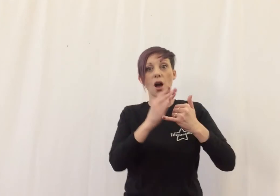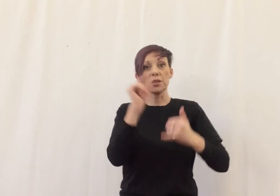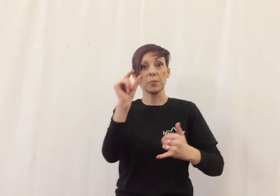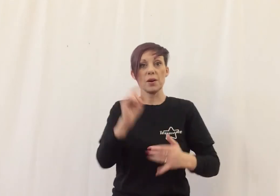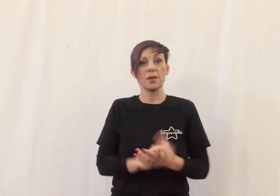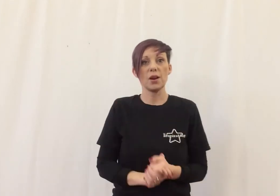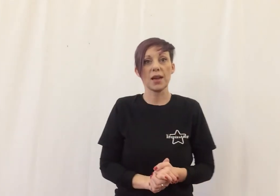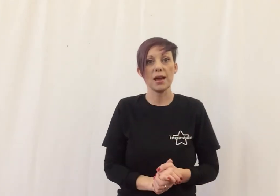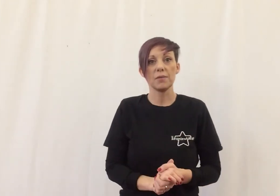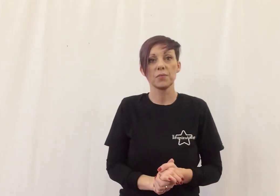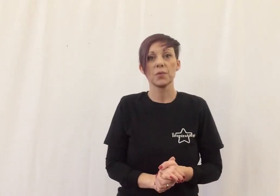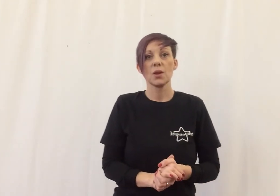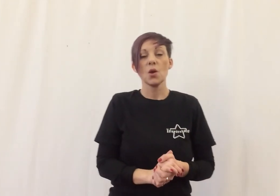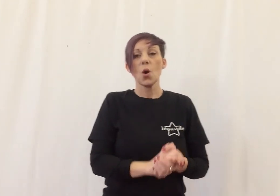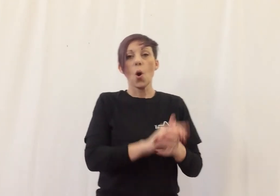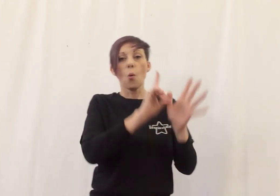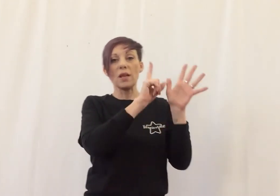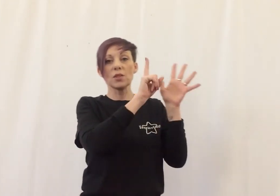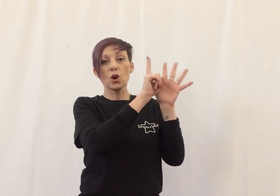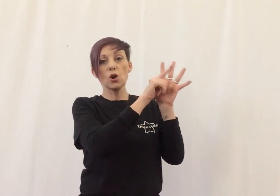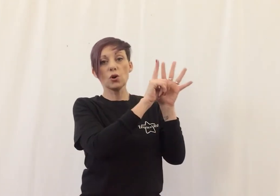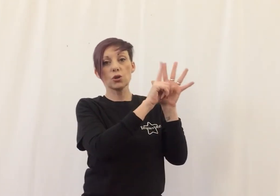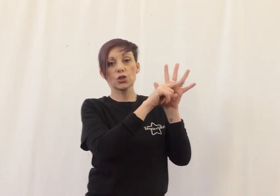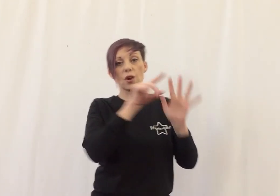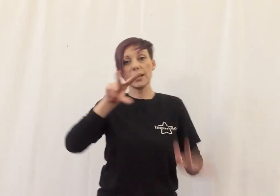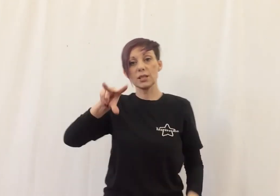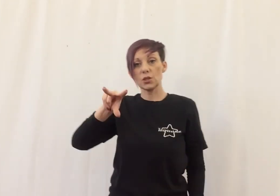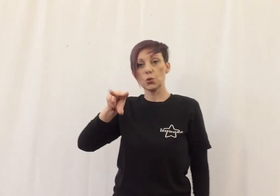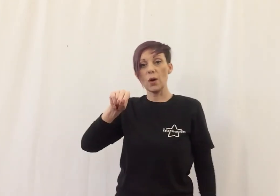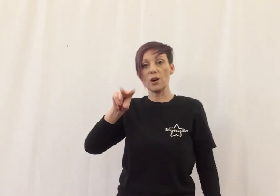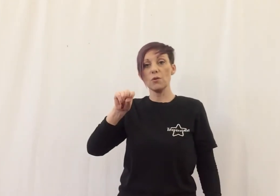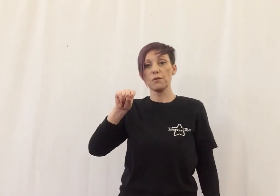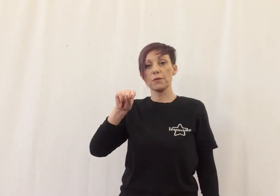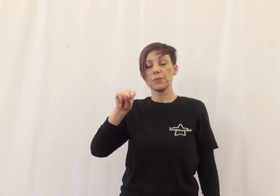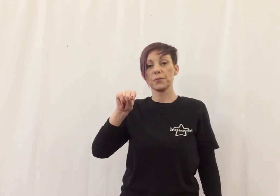Last part, okay. When the clock strikes 12,